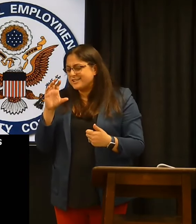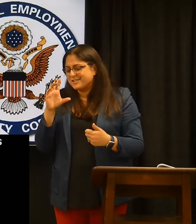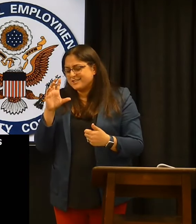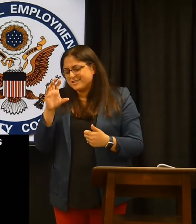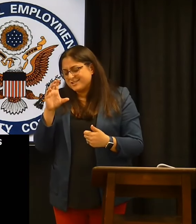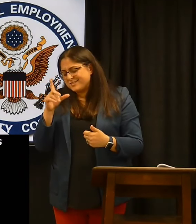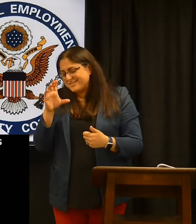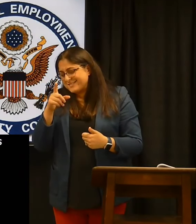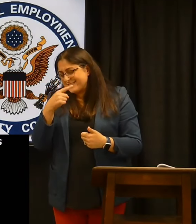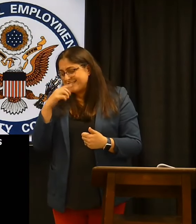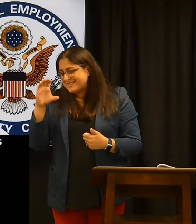want